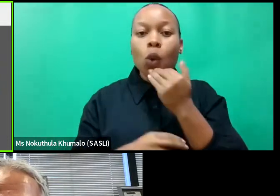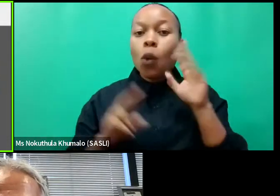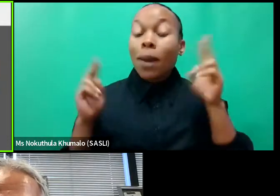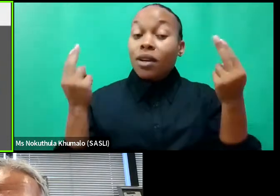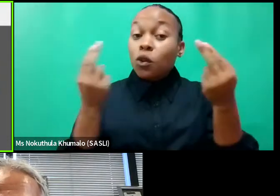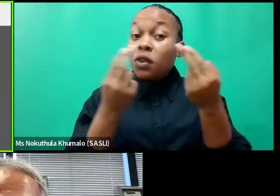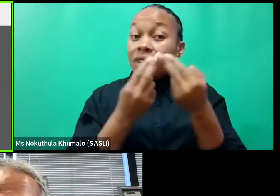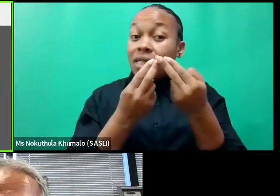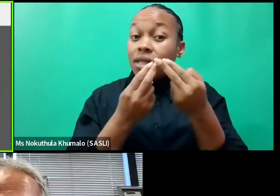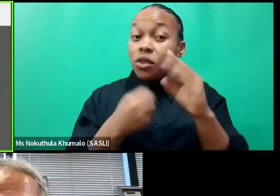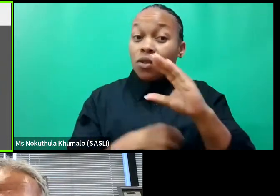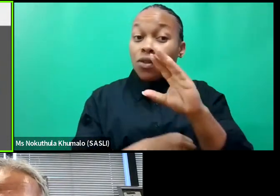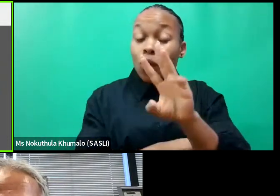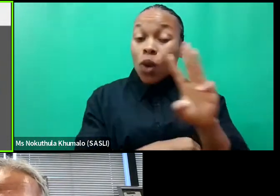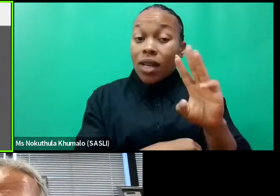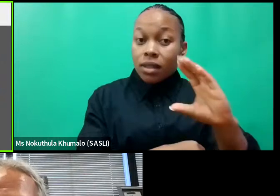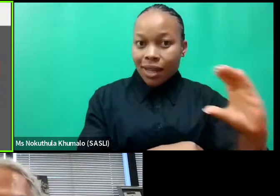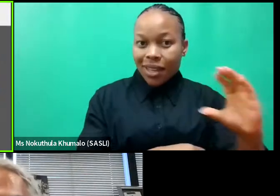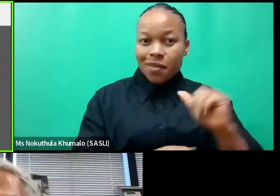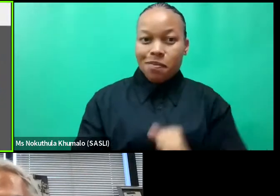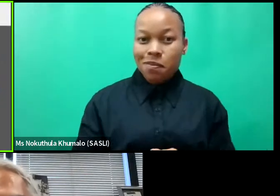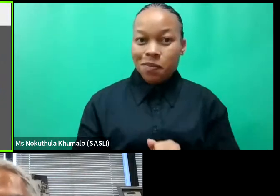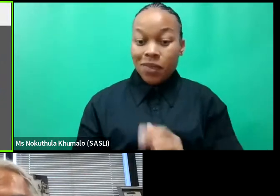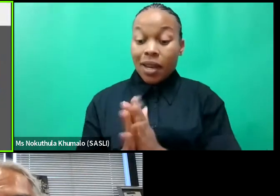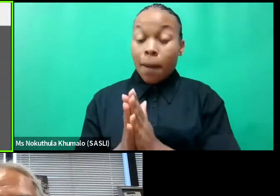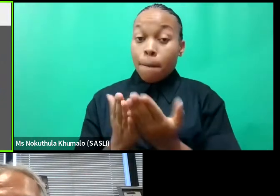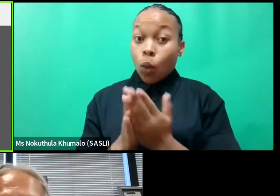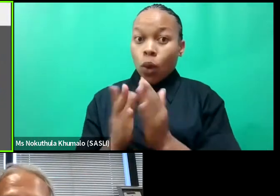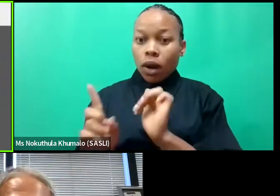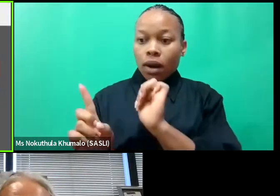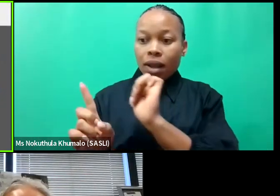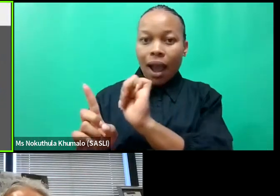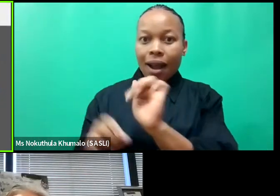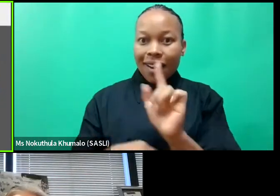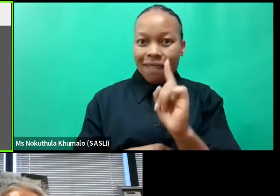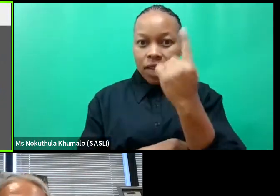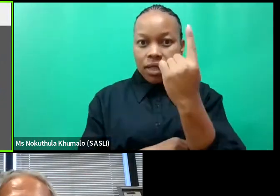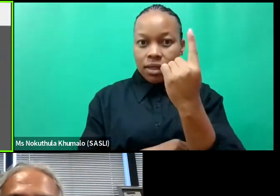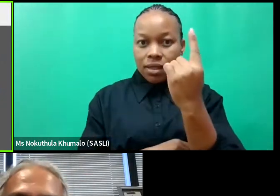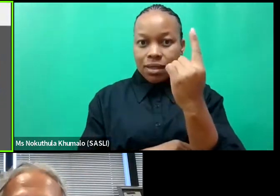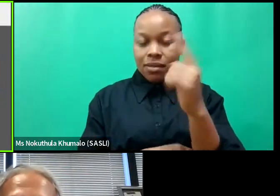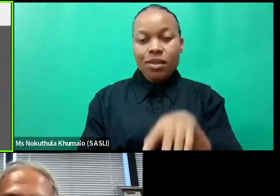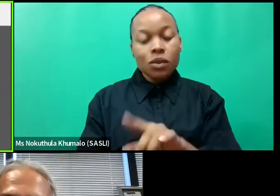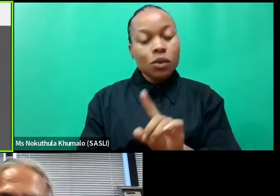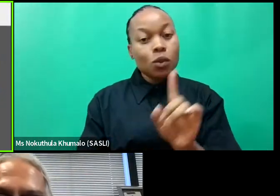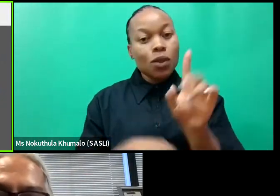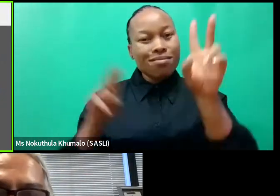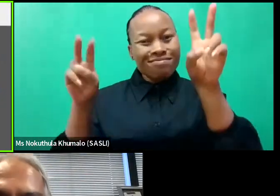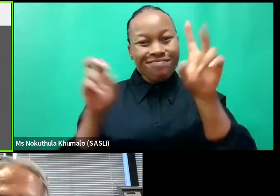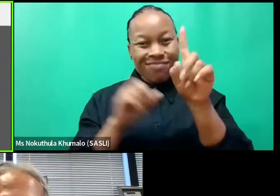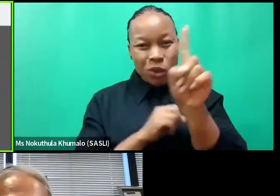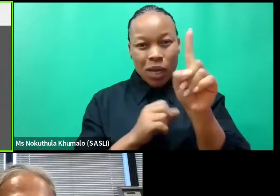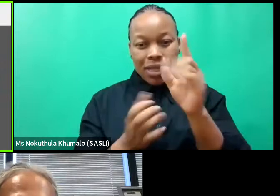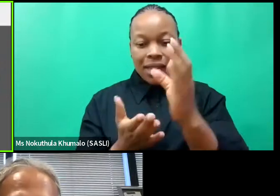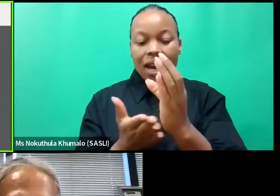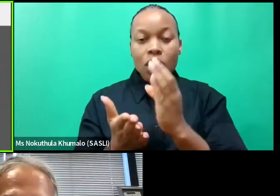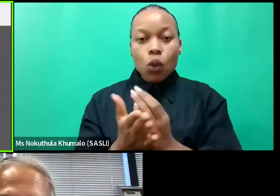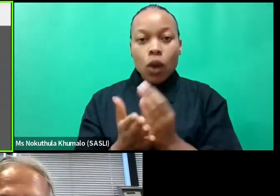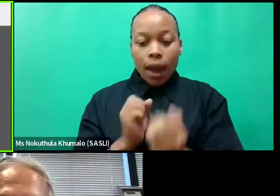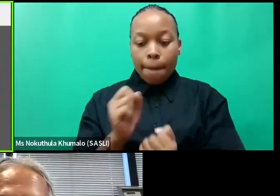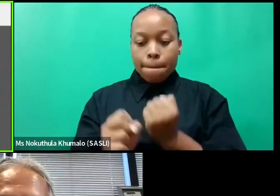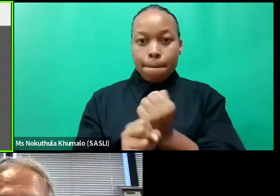His first book on inclusive education was titled Curriculum 2005,